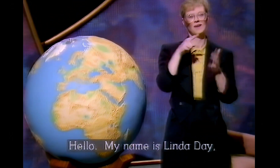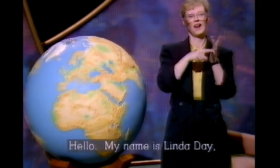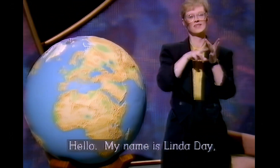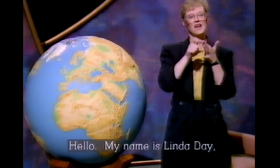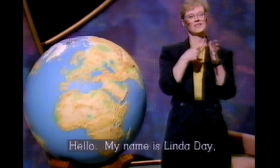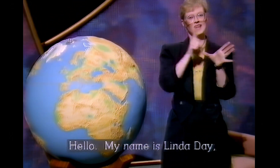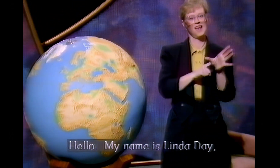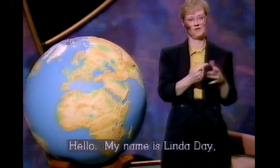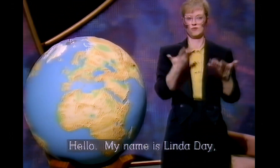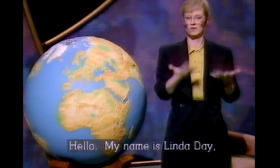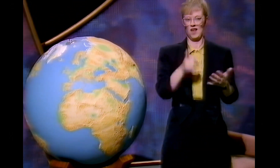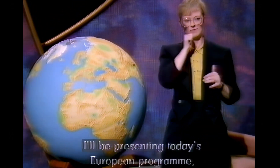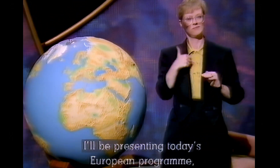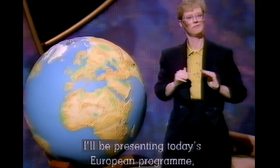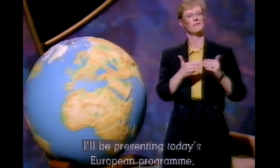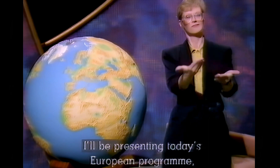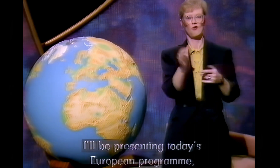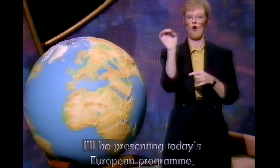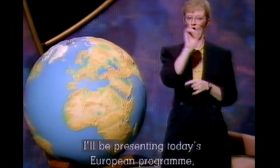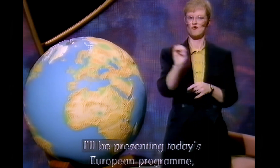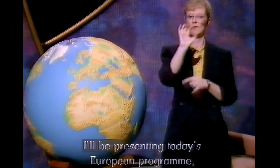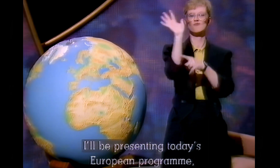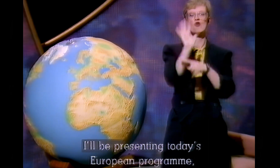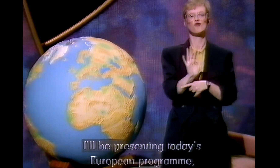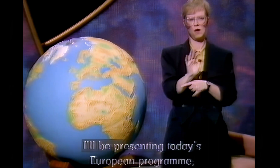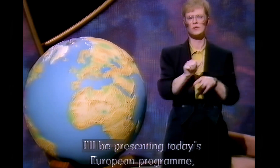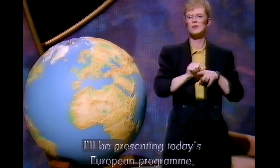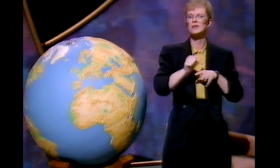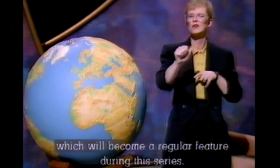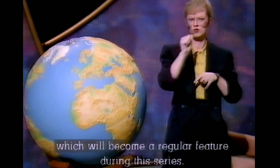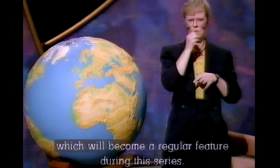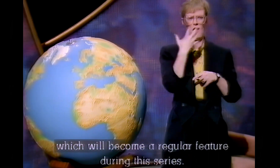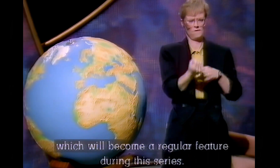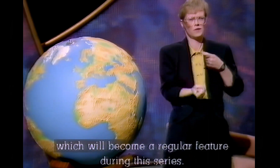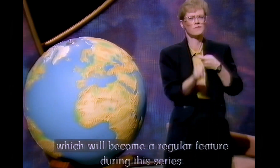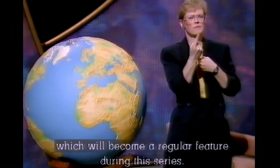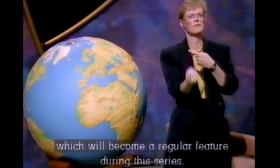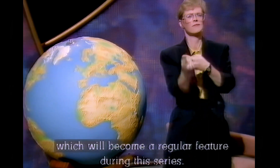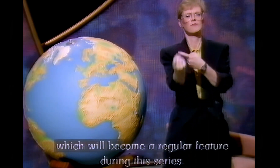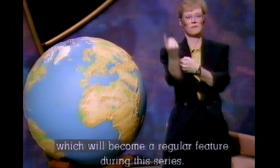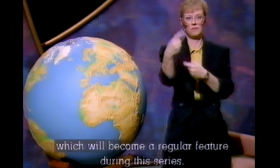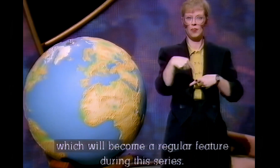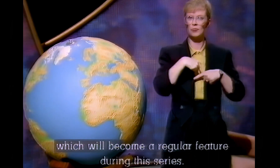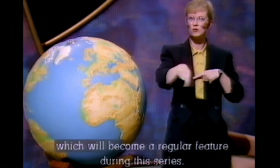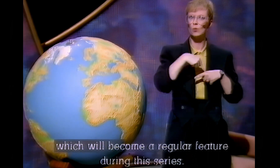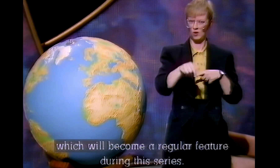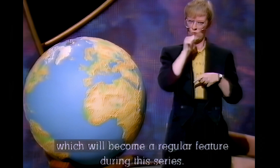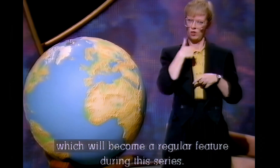Hello, my name is Linda Day. I'll be presenting today's European programme, which will become a regular feature during this